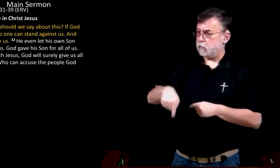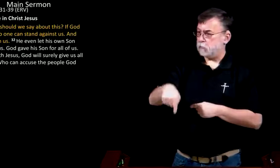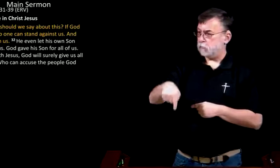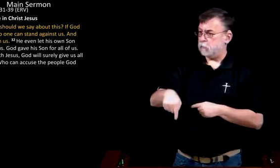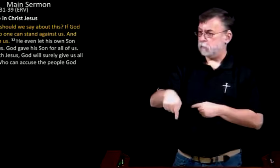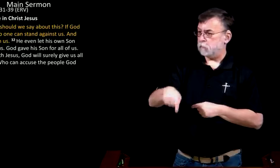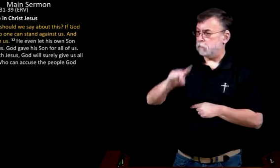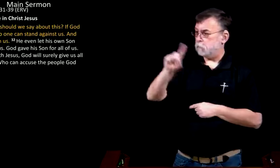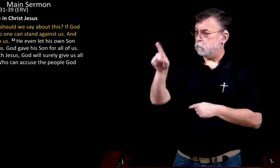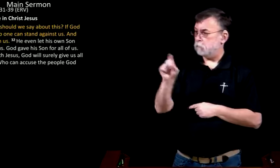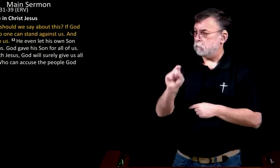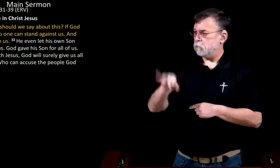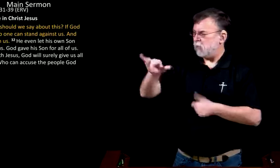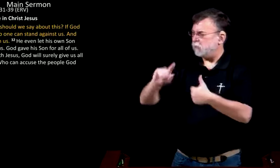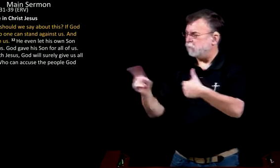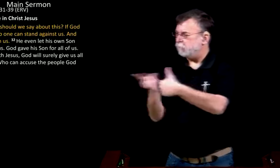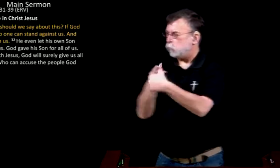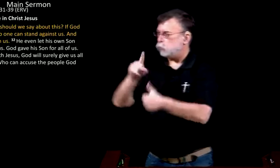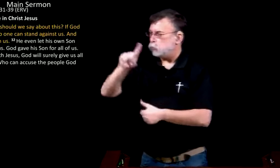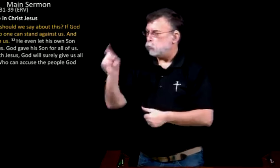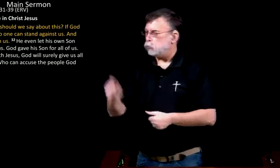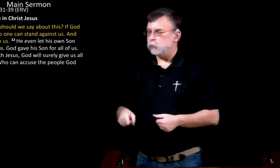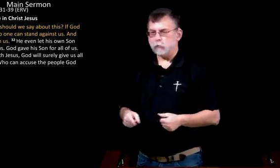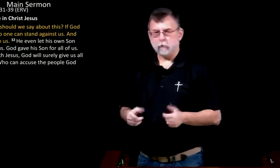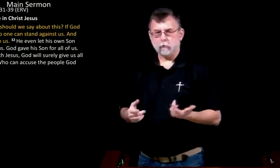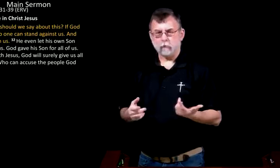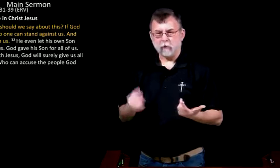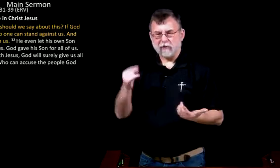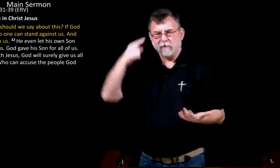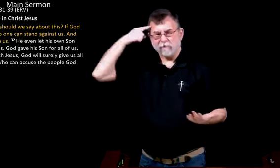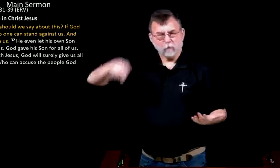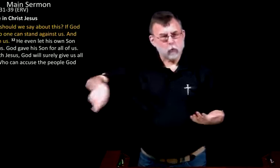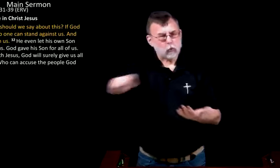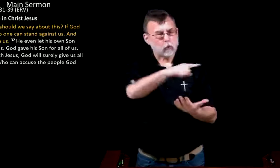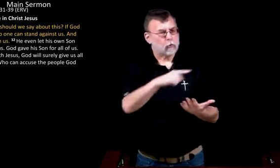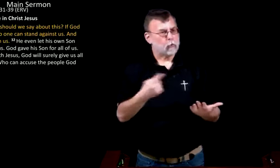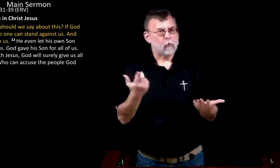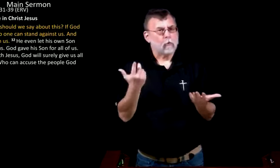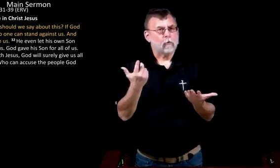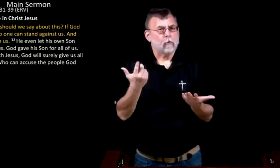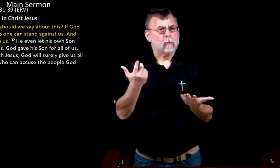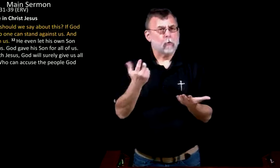So I'm going to make an emphasize a specific point.